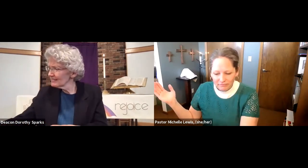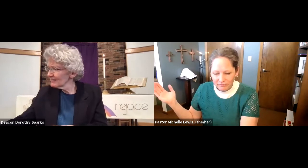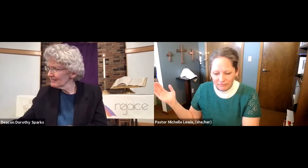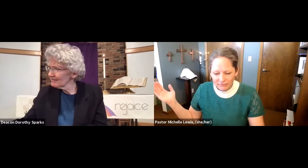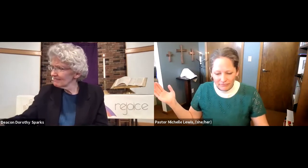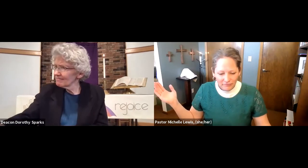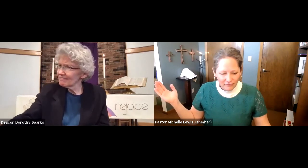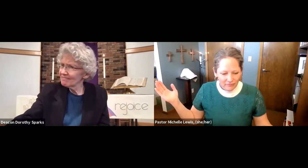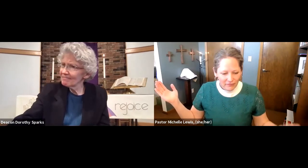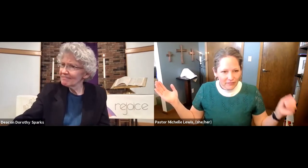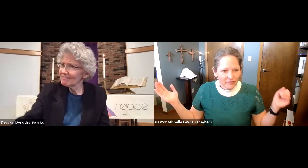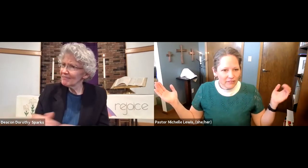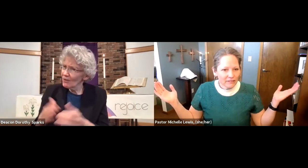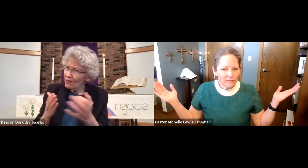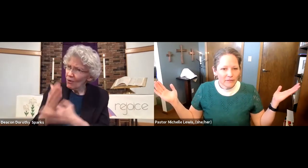God,